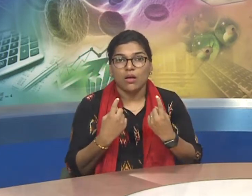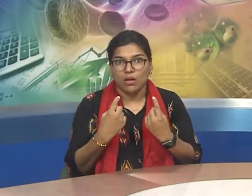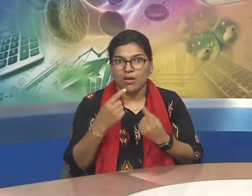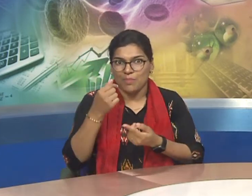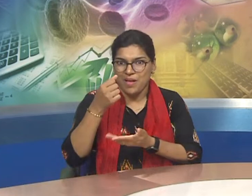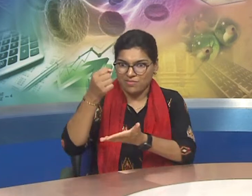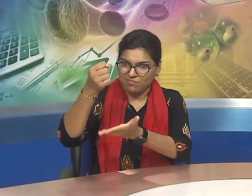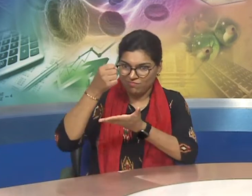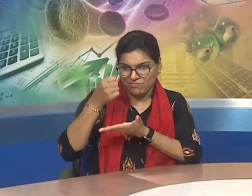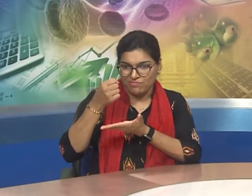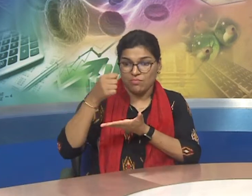material is